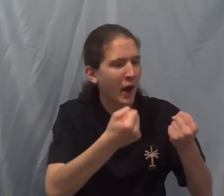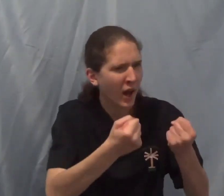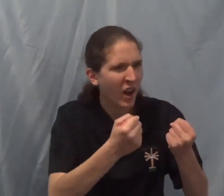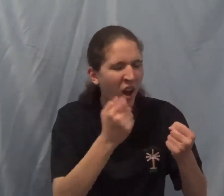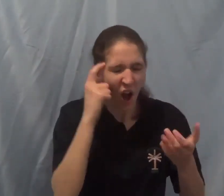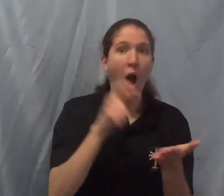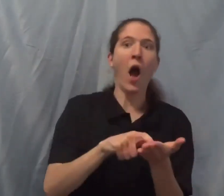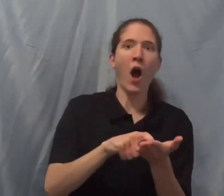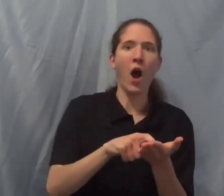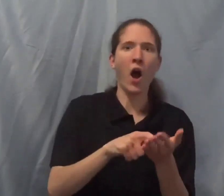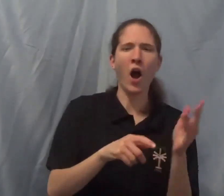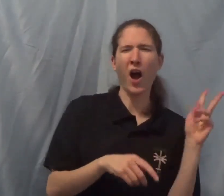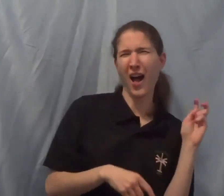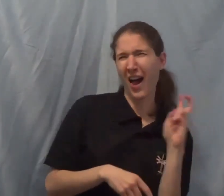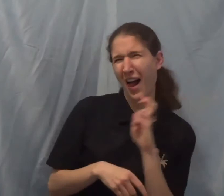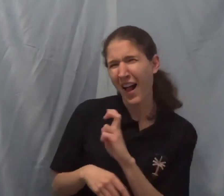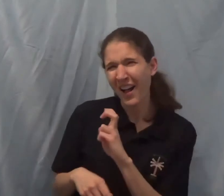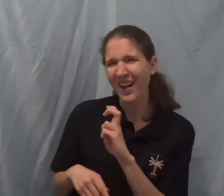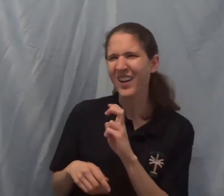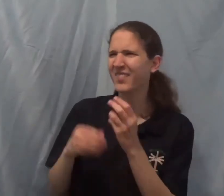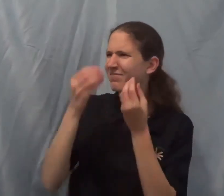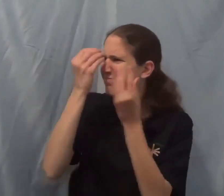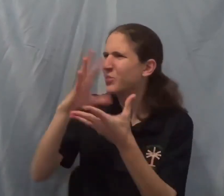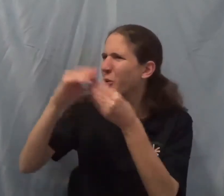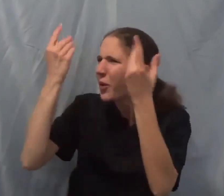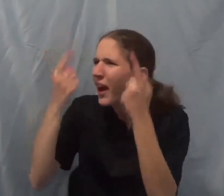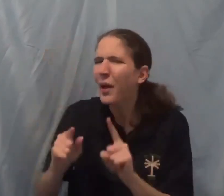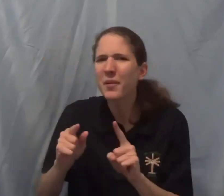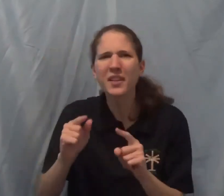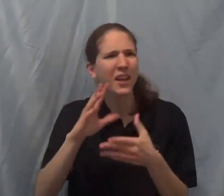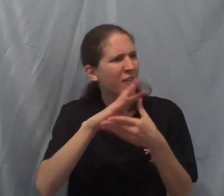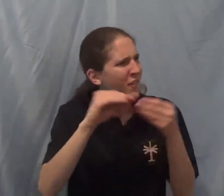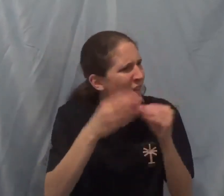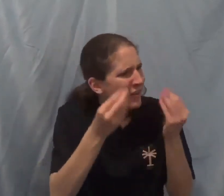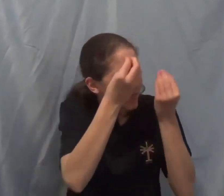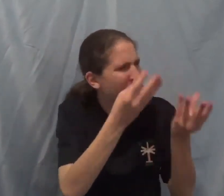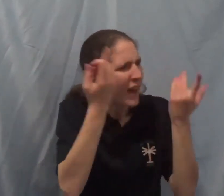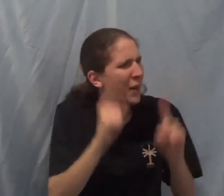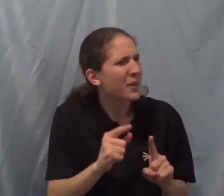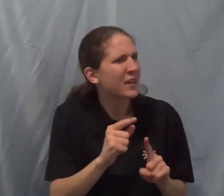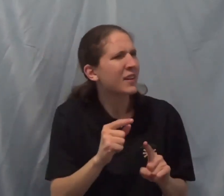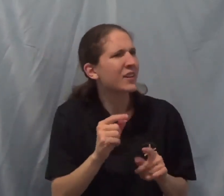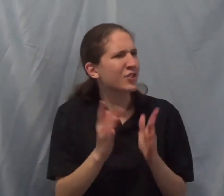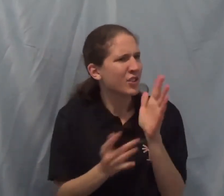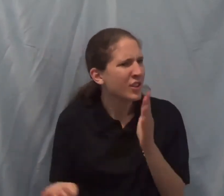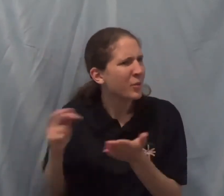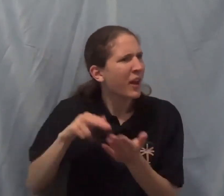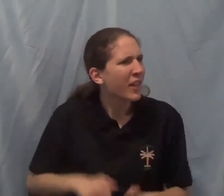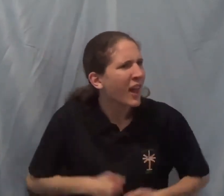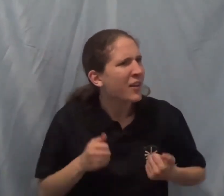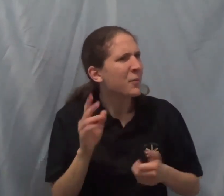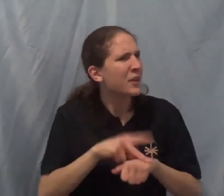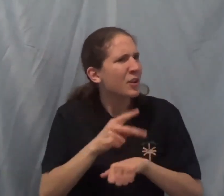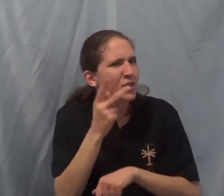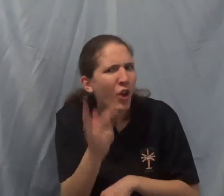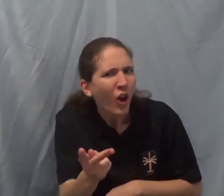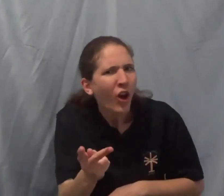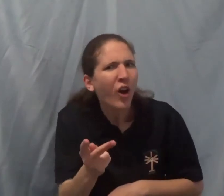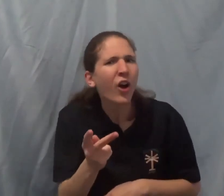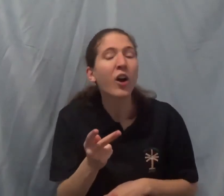the resurrection by witness, showing by who we are. And so we can't bypass the holiness part. Again,